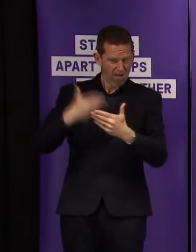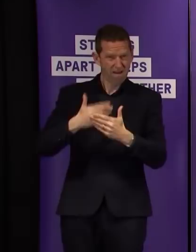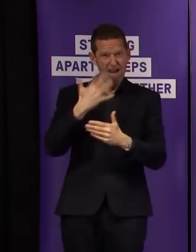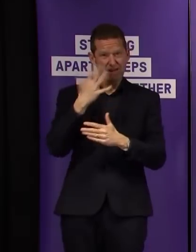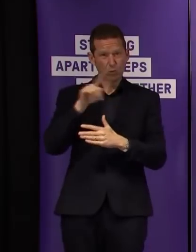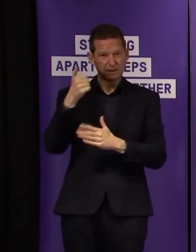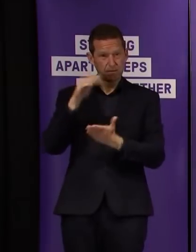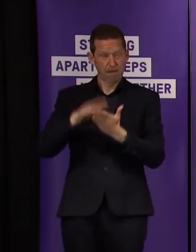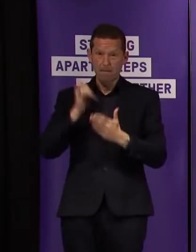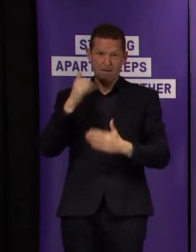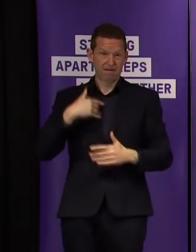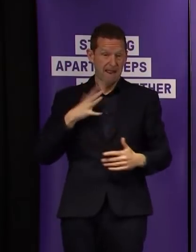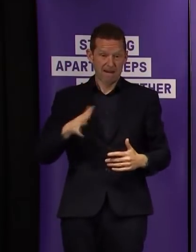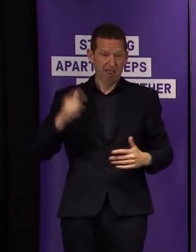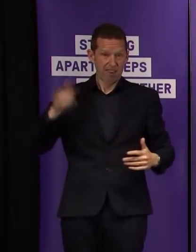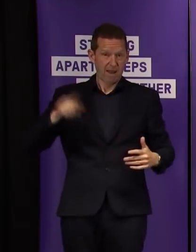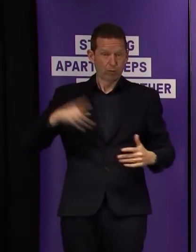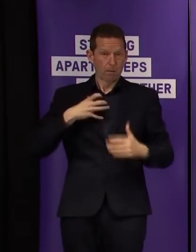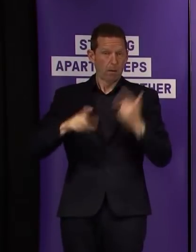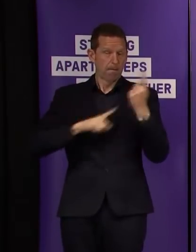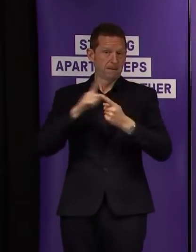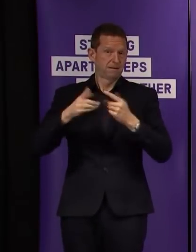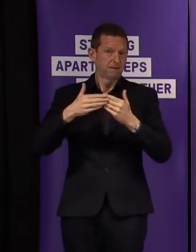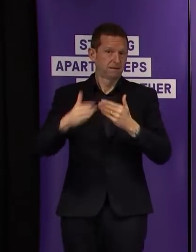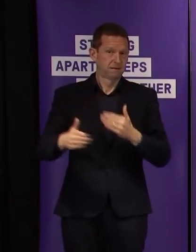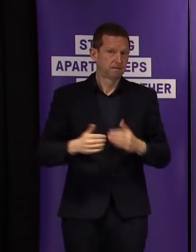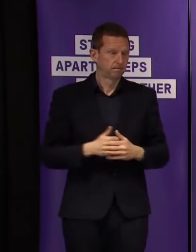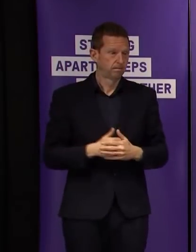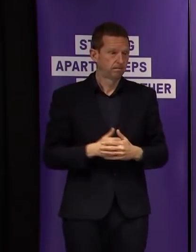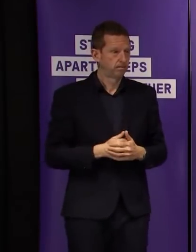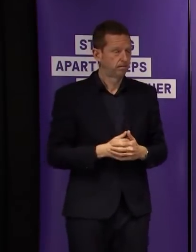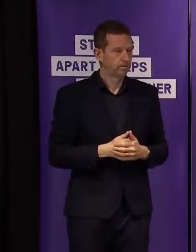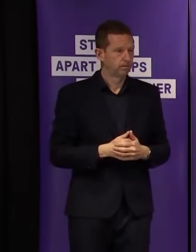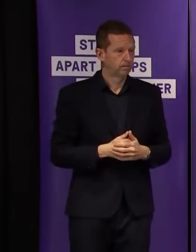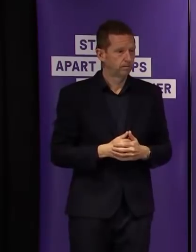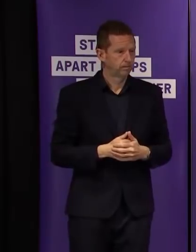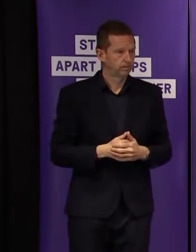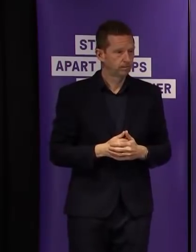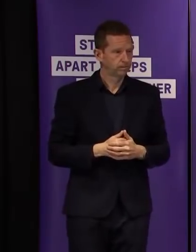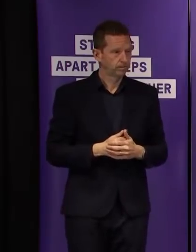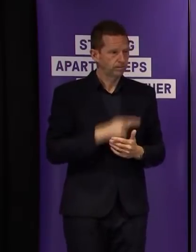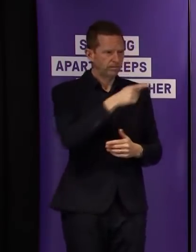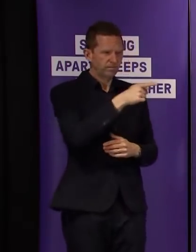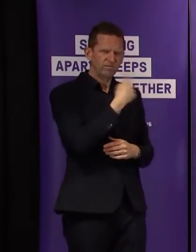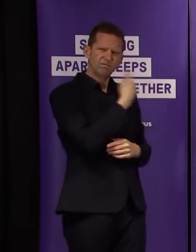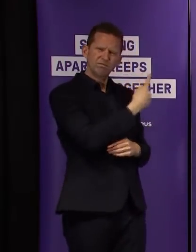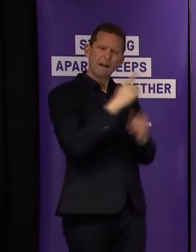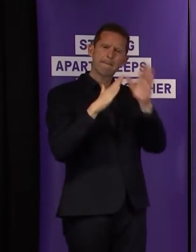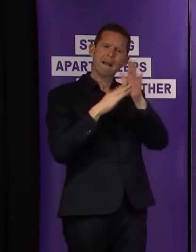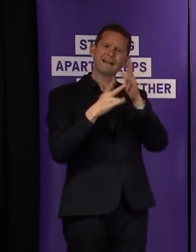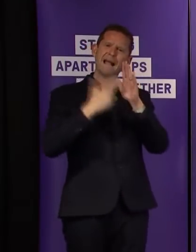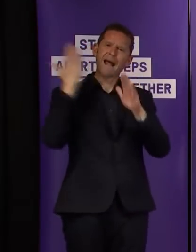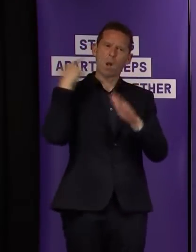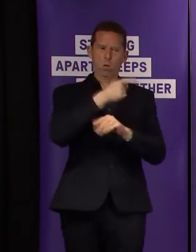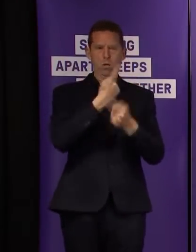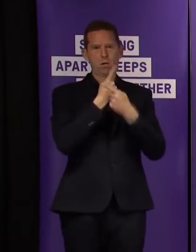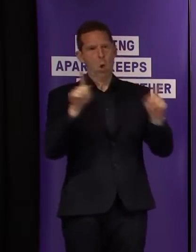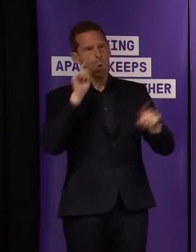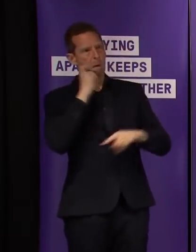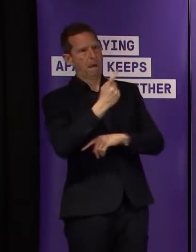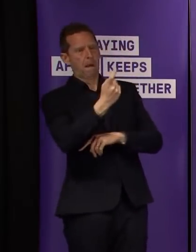and there may need to be thousands more. How does the traffic light system you announced on Monday fit with this roadmap?